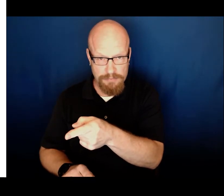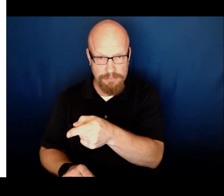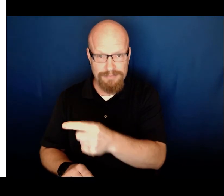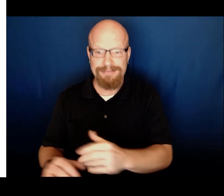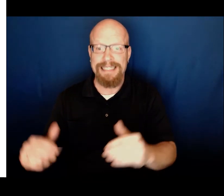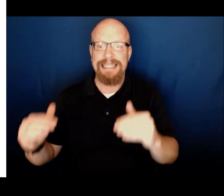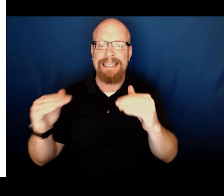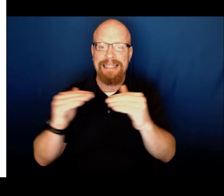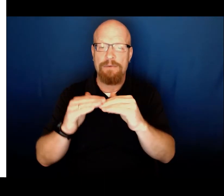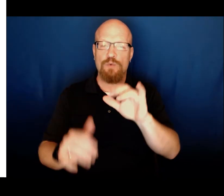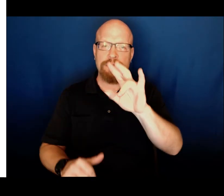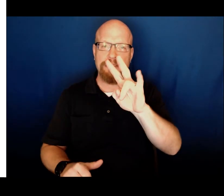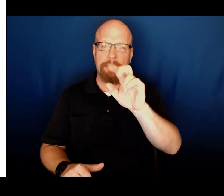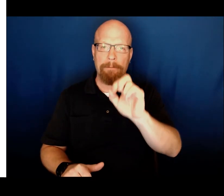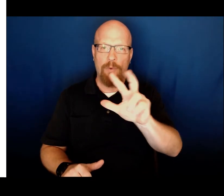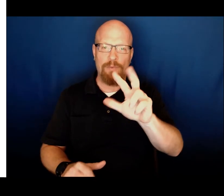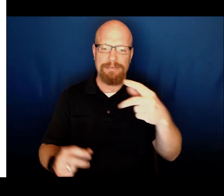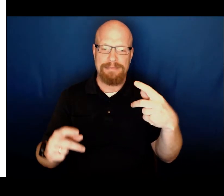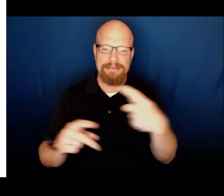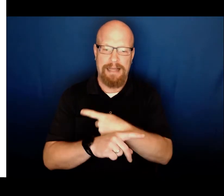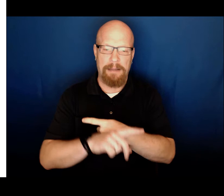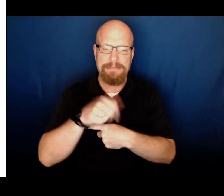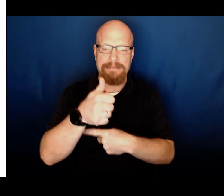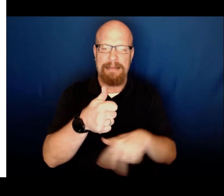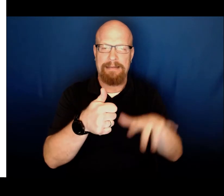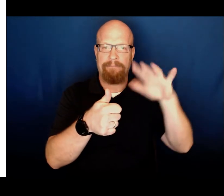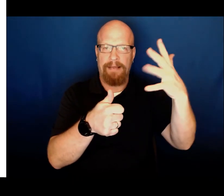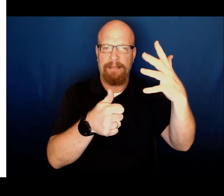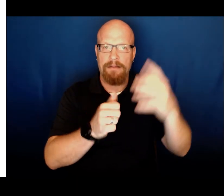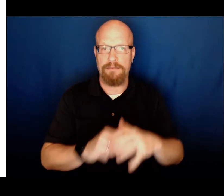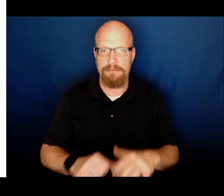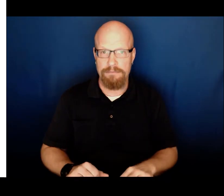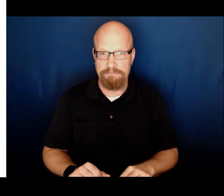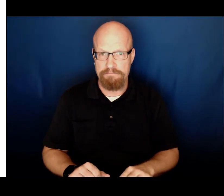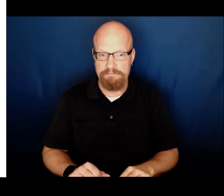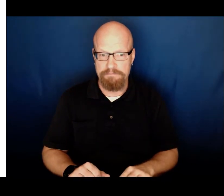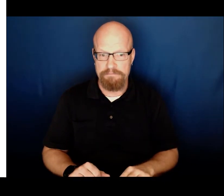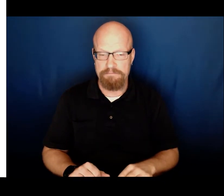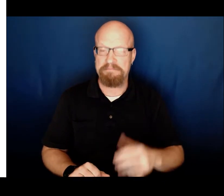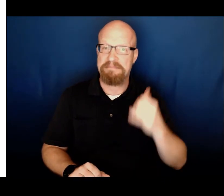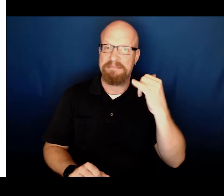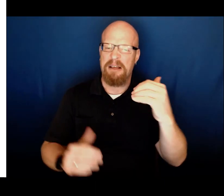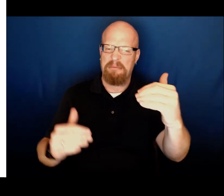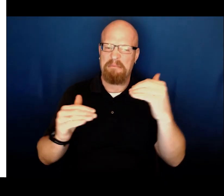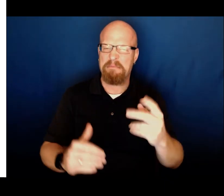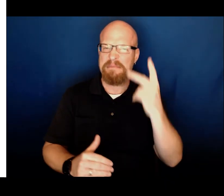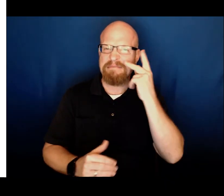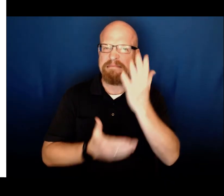730,000 is equivalent to 7.3 times 10 to the 5th power.